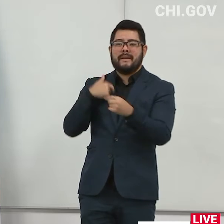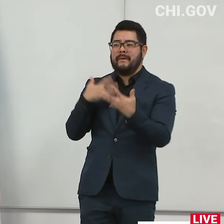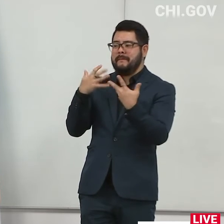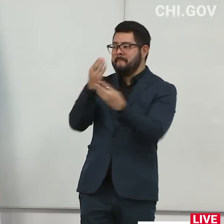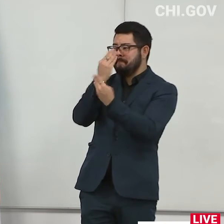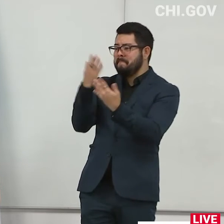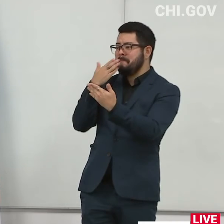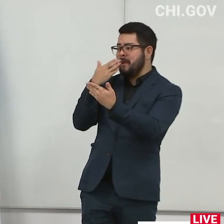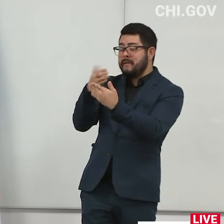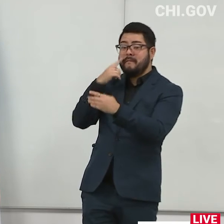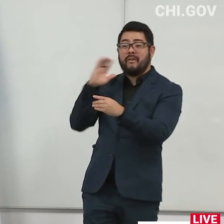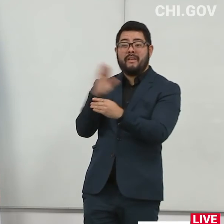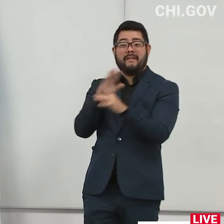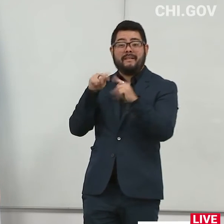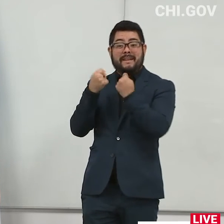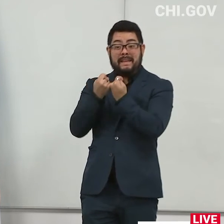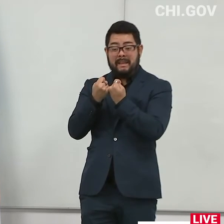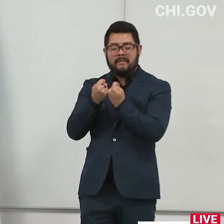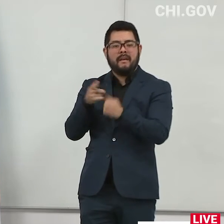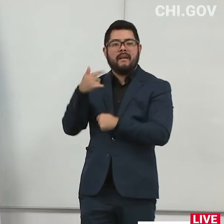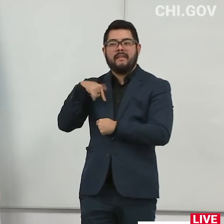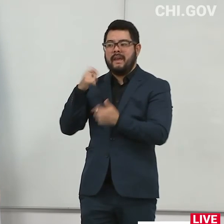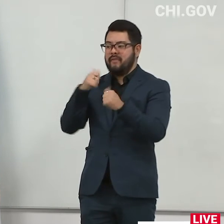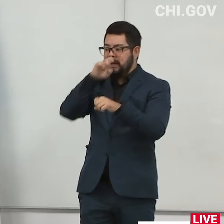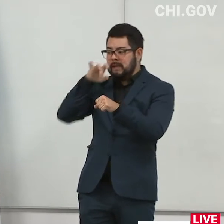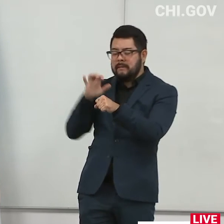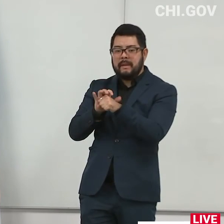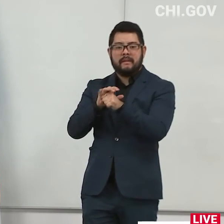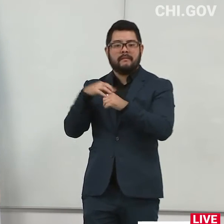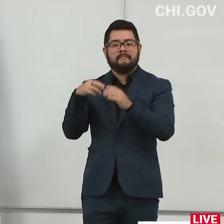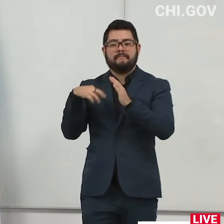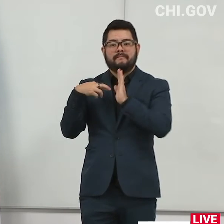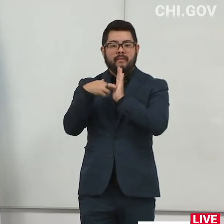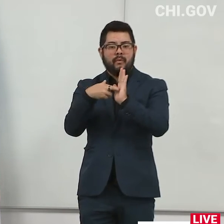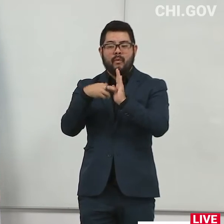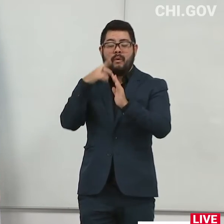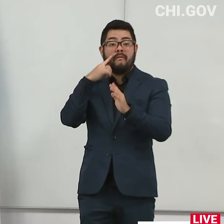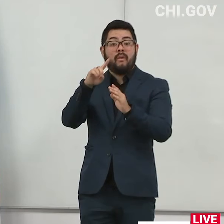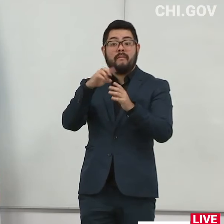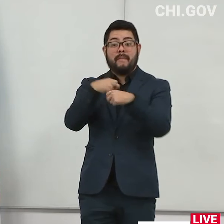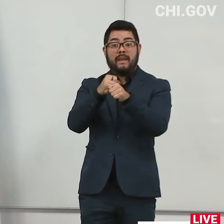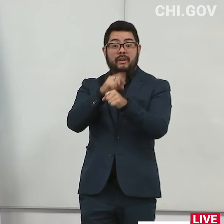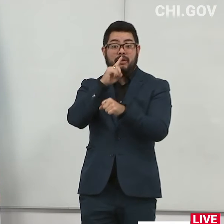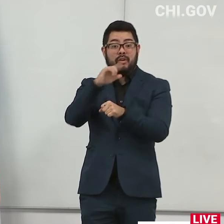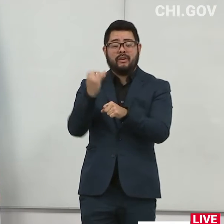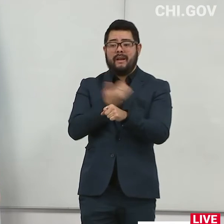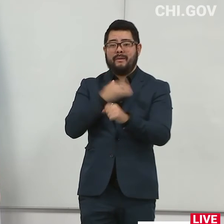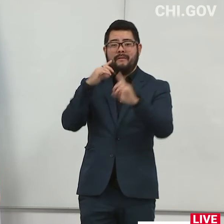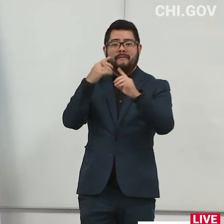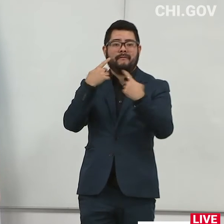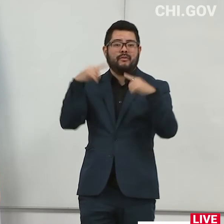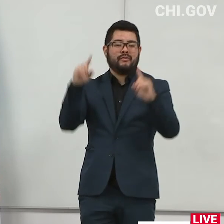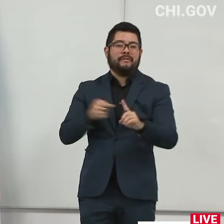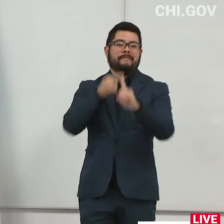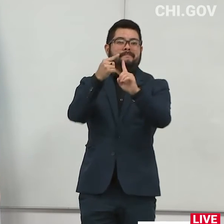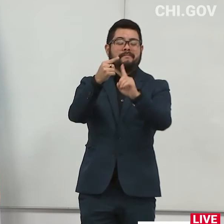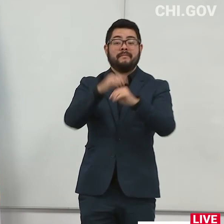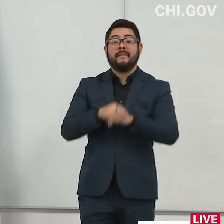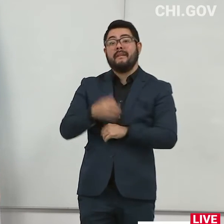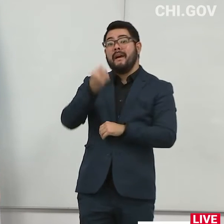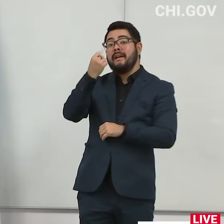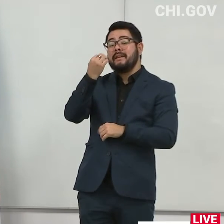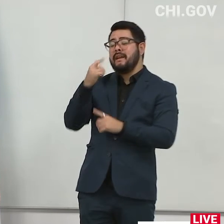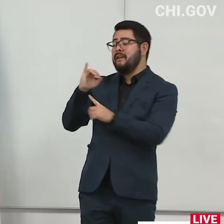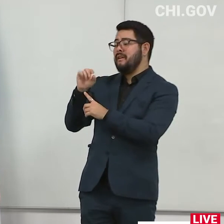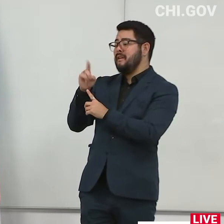team. They have made the investments and commitment to our students and our city's future. Dr. Jackson is a national leader and the